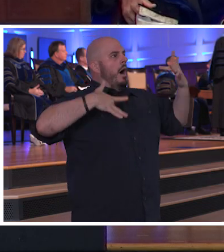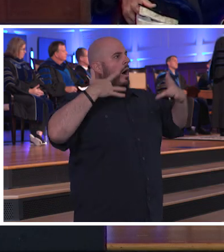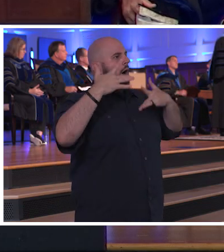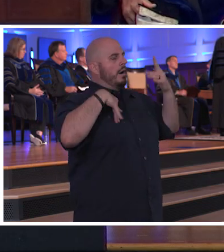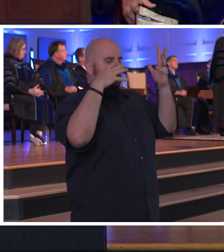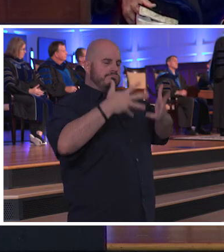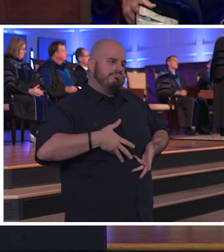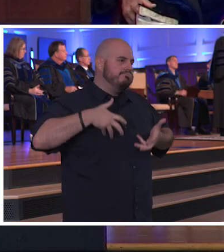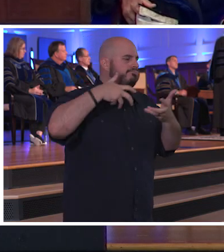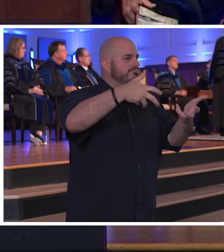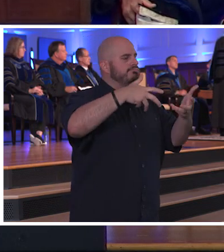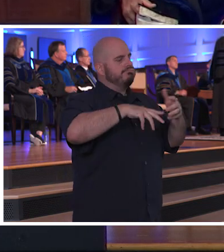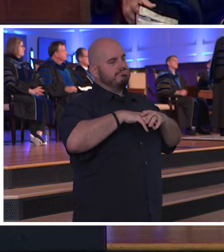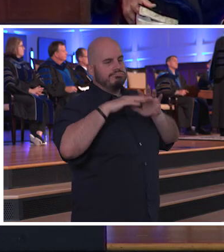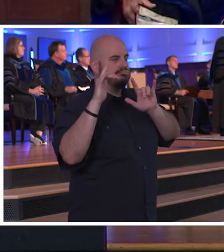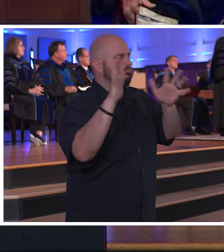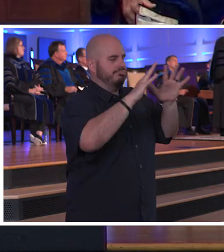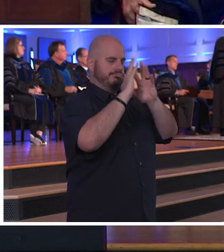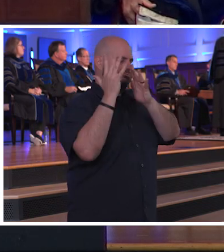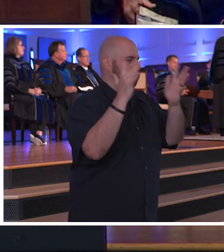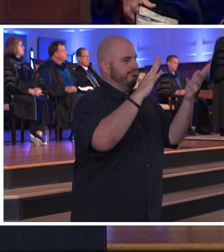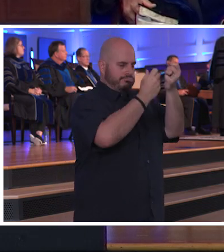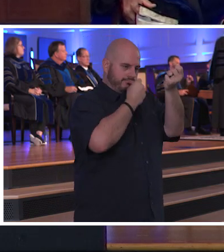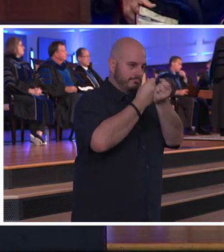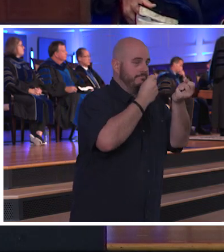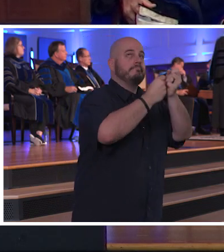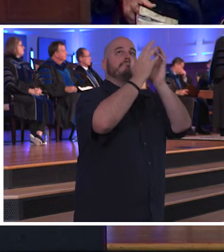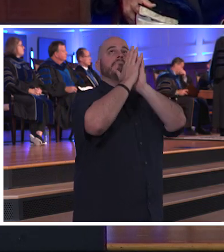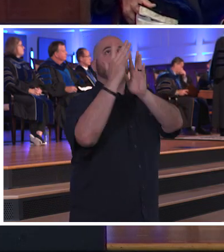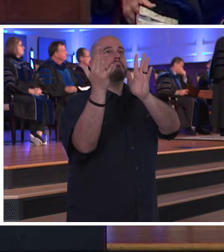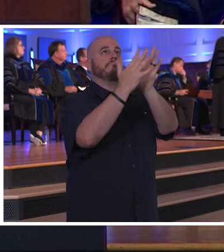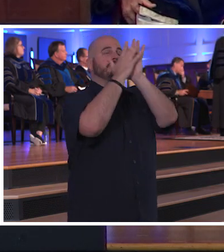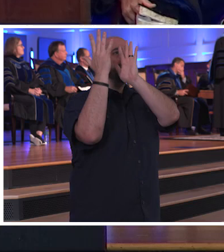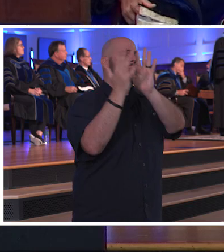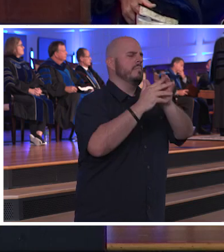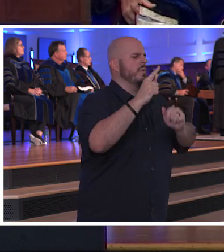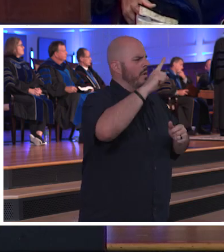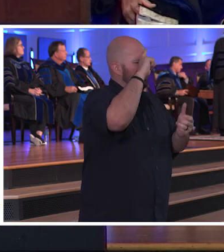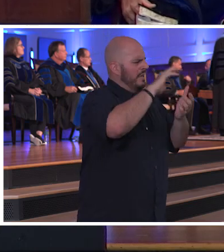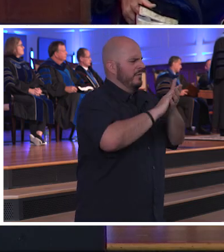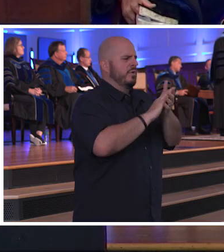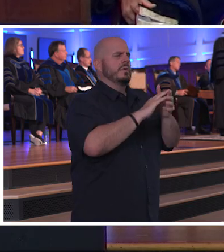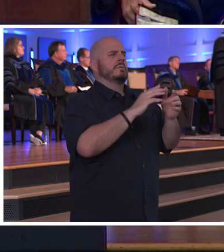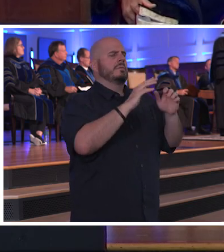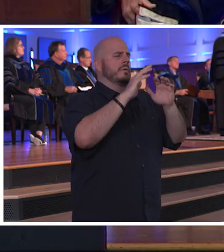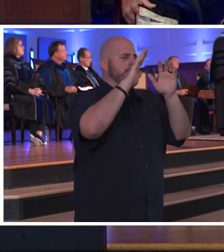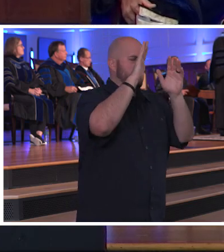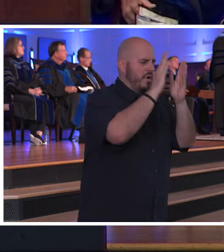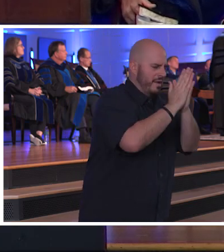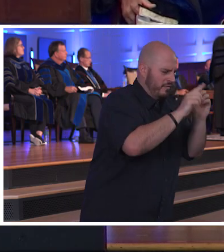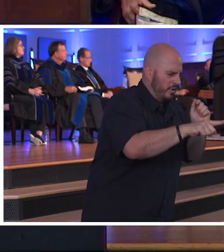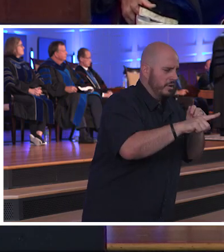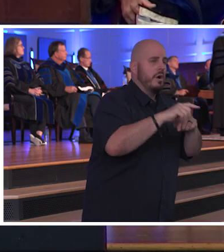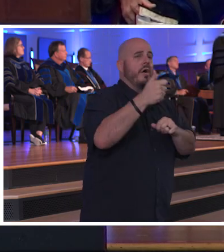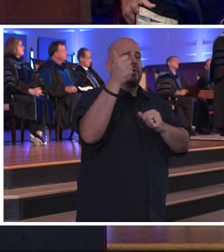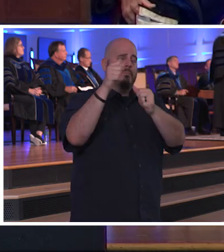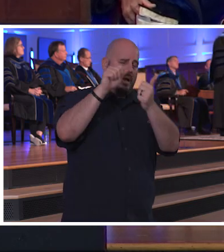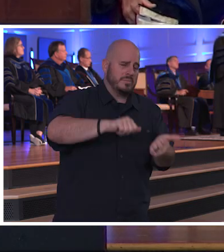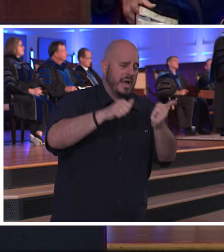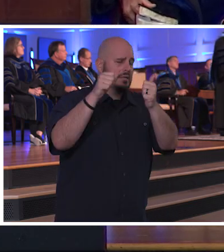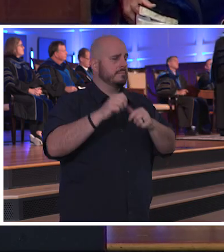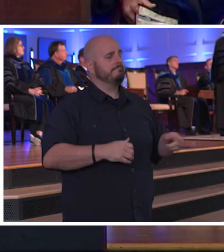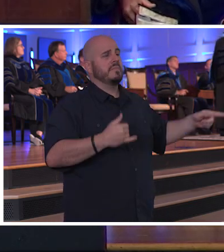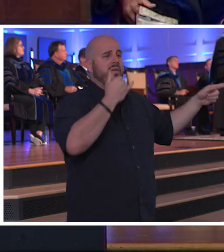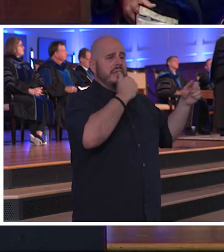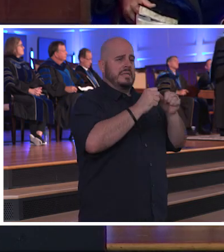lives into her as well. One believer prayed for her, another baptized her, and Yvette continued to disciple